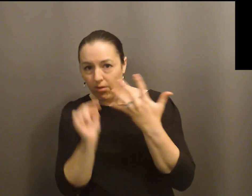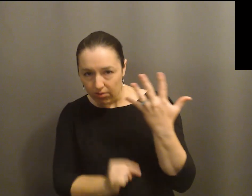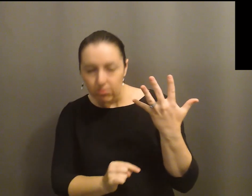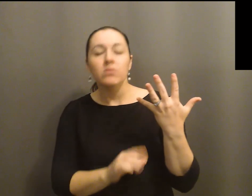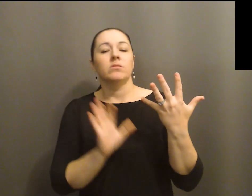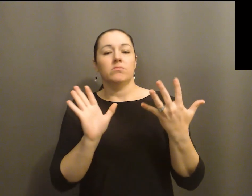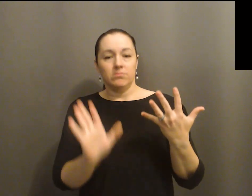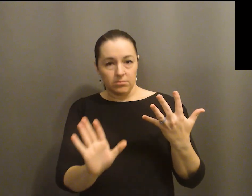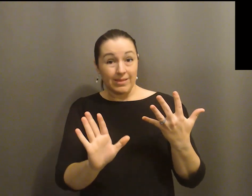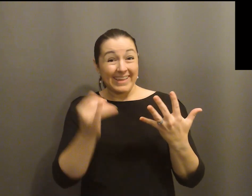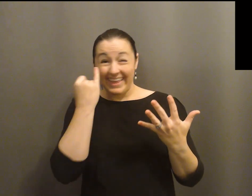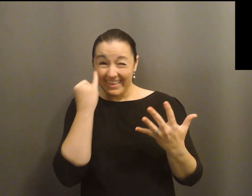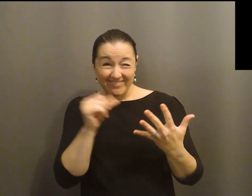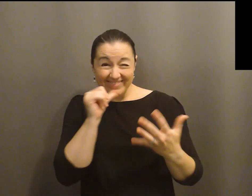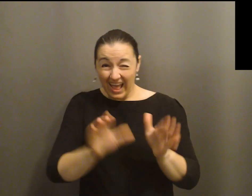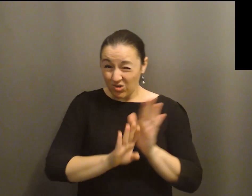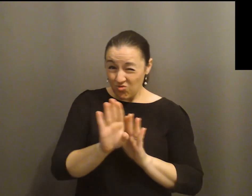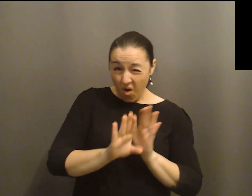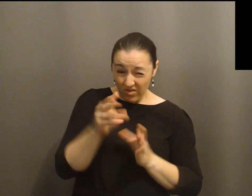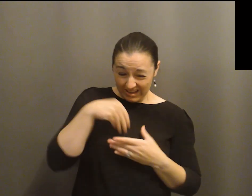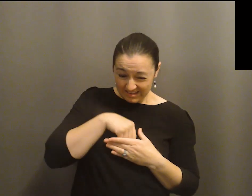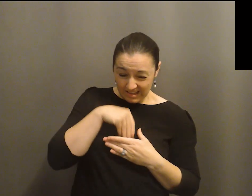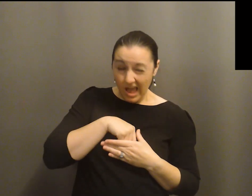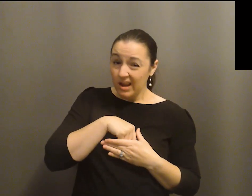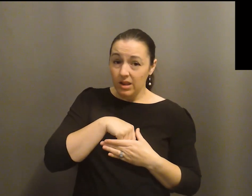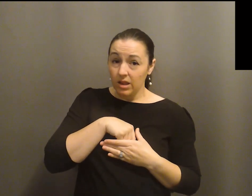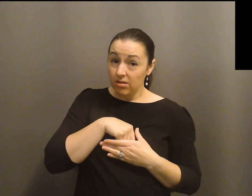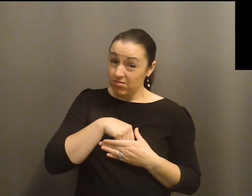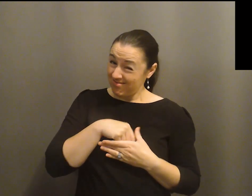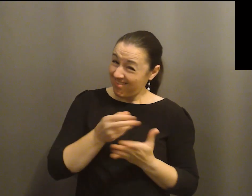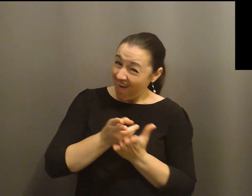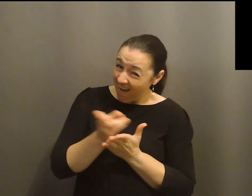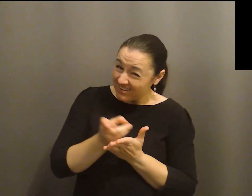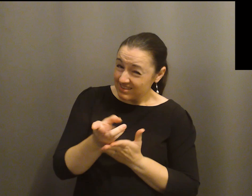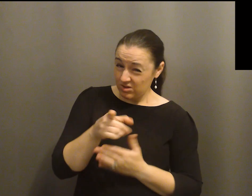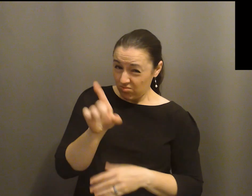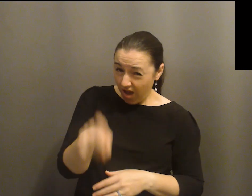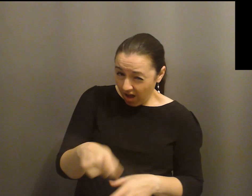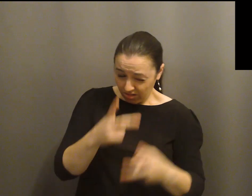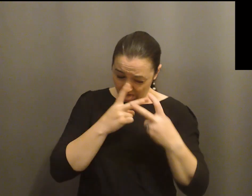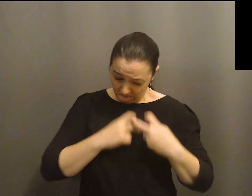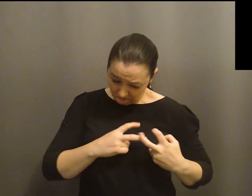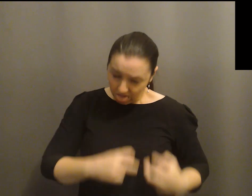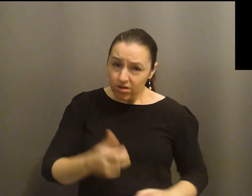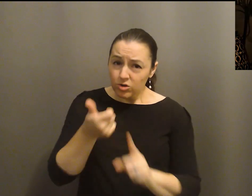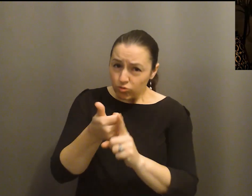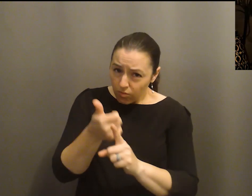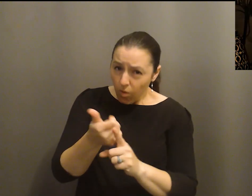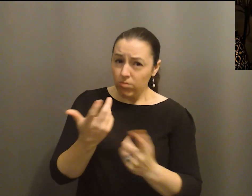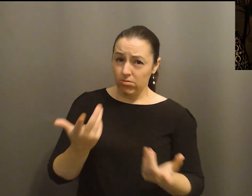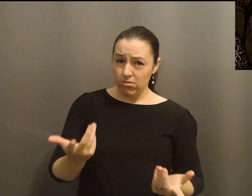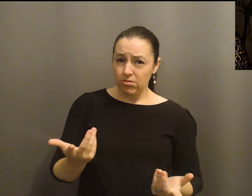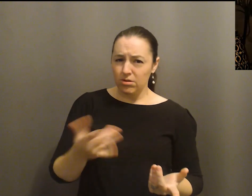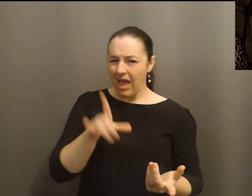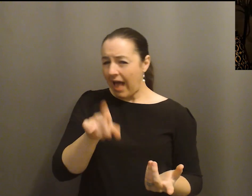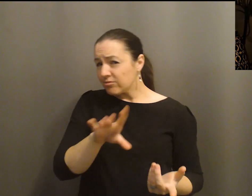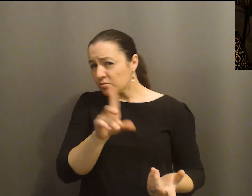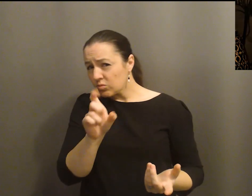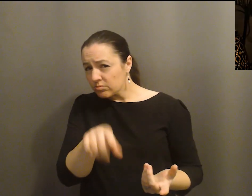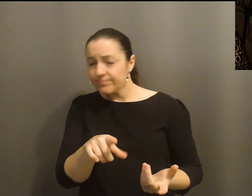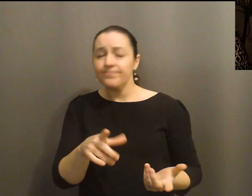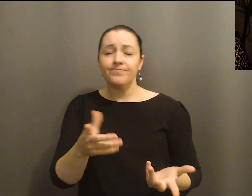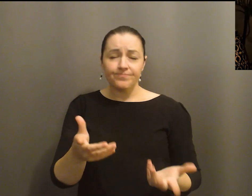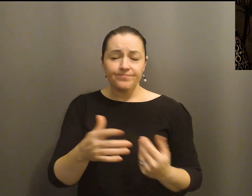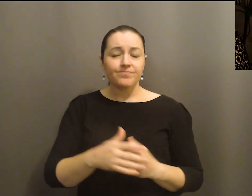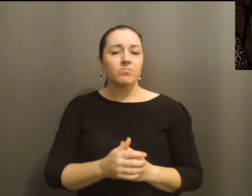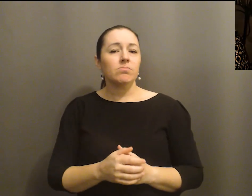peace, patience, kindness If this is not growing in us We honestly need to examine Our own hearts And we have to ask this question And I know